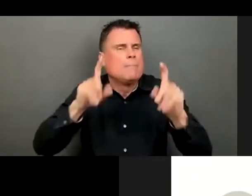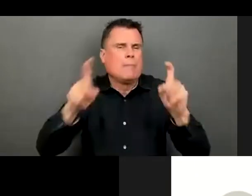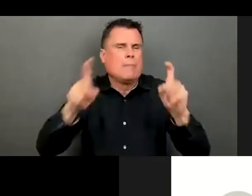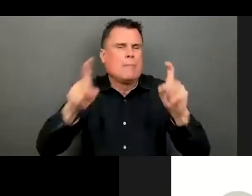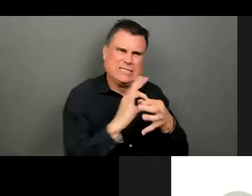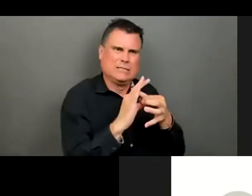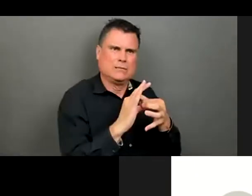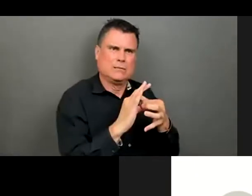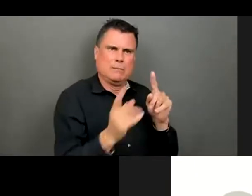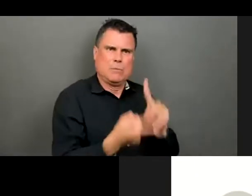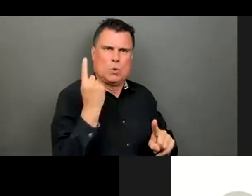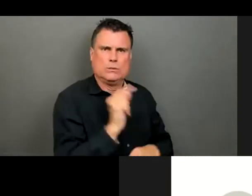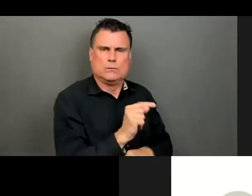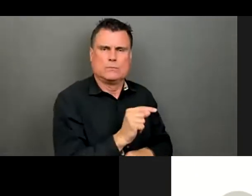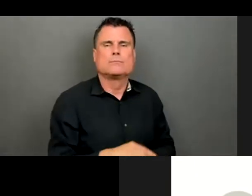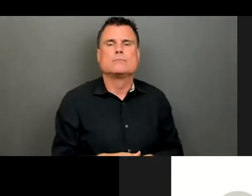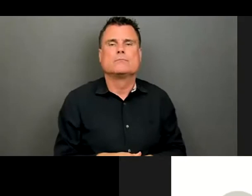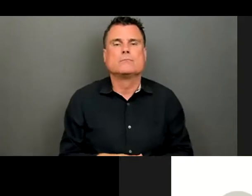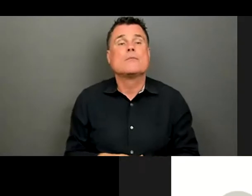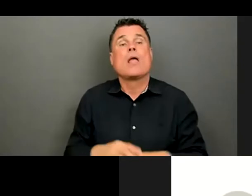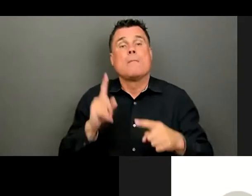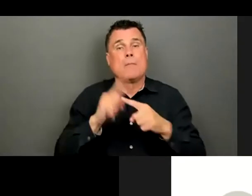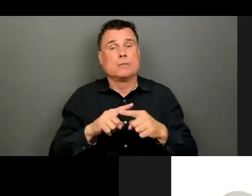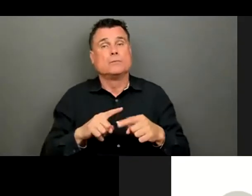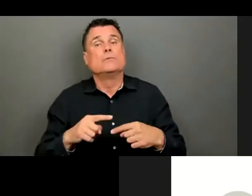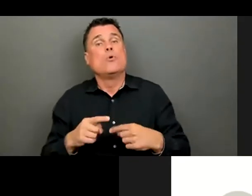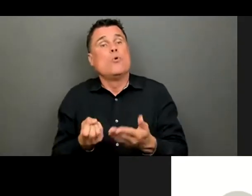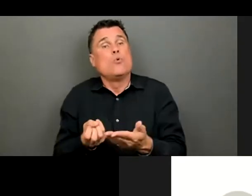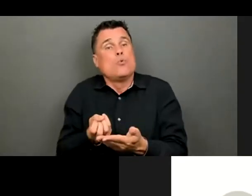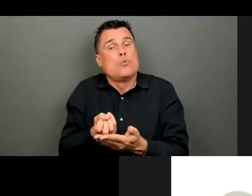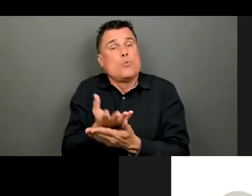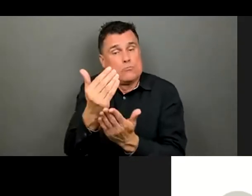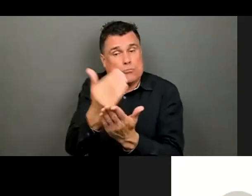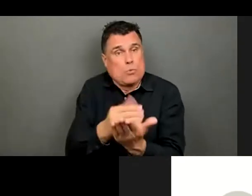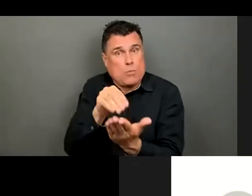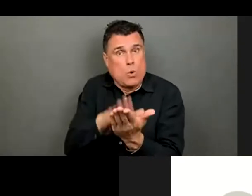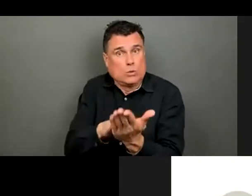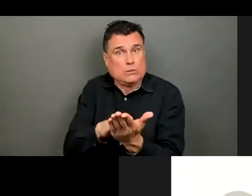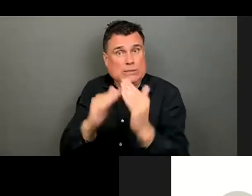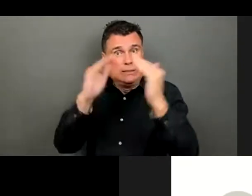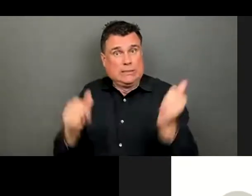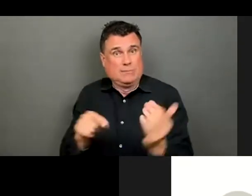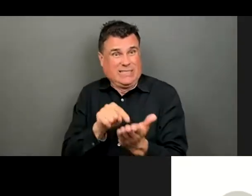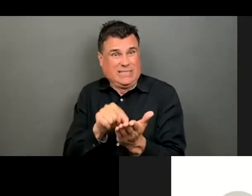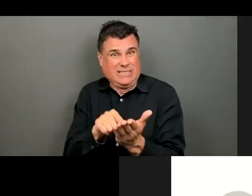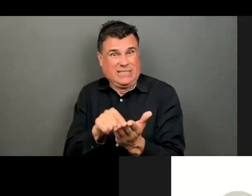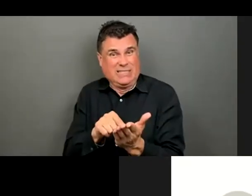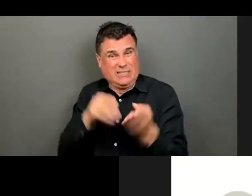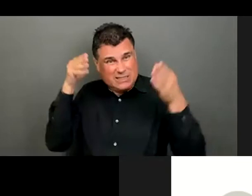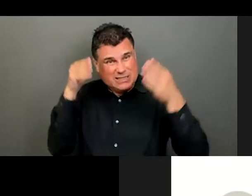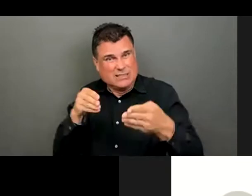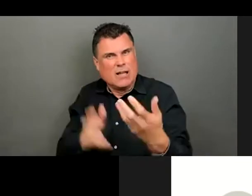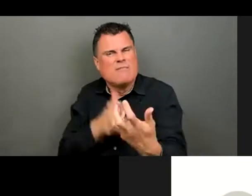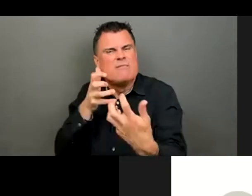response systems need to be integrative of the needs of persons with disabilities, the infrastructures and the